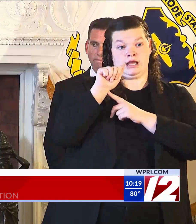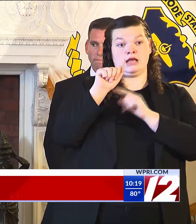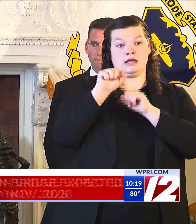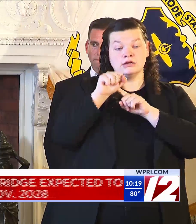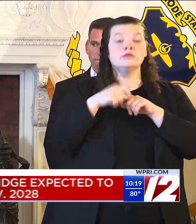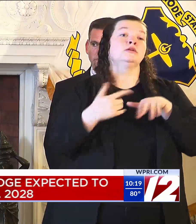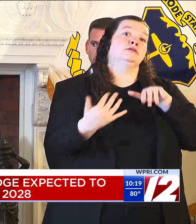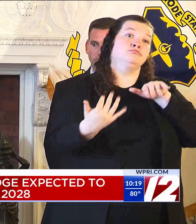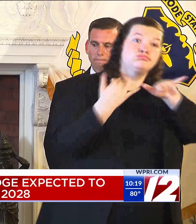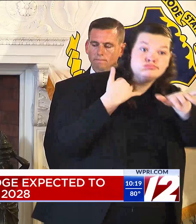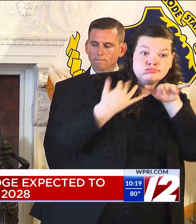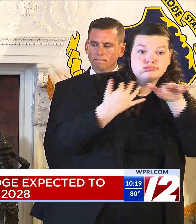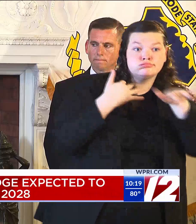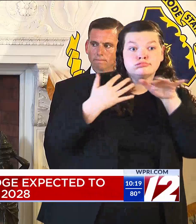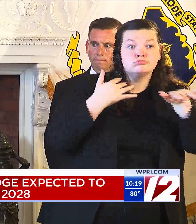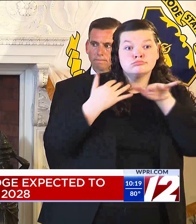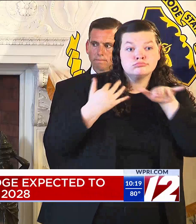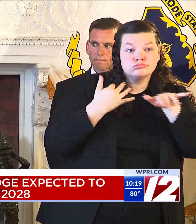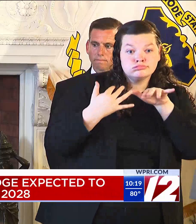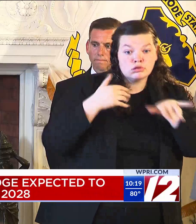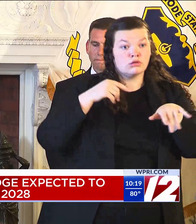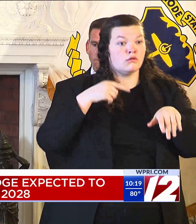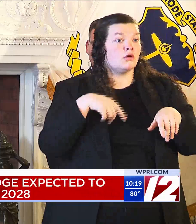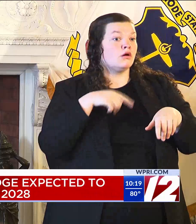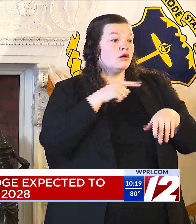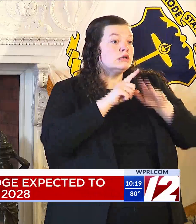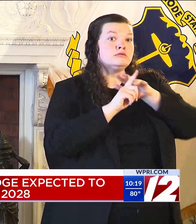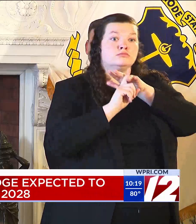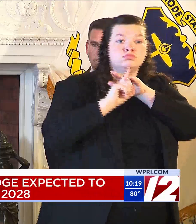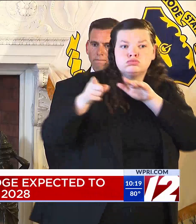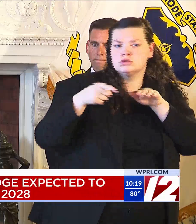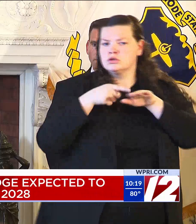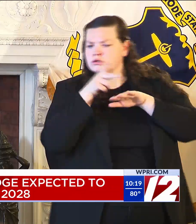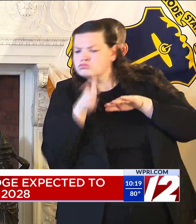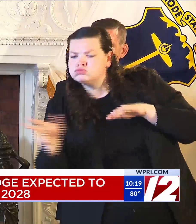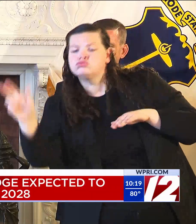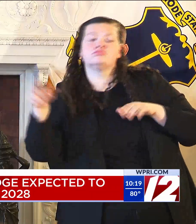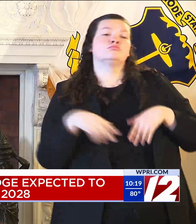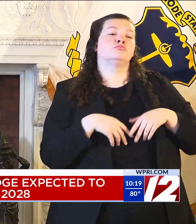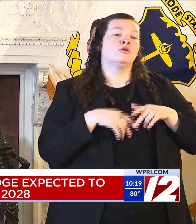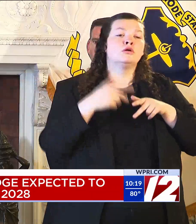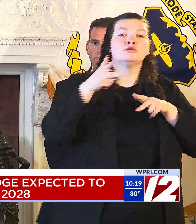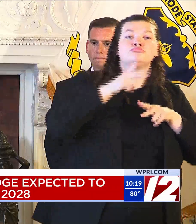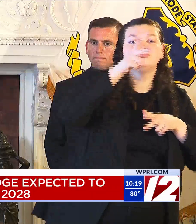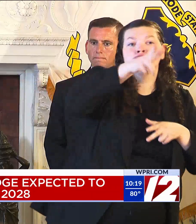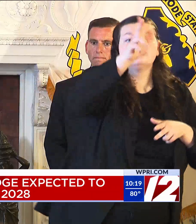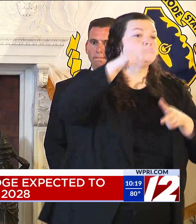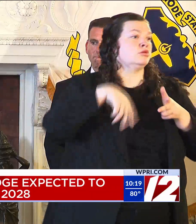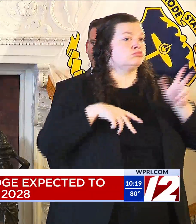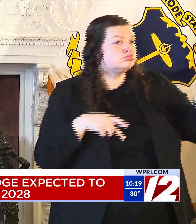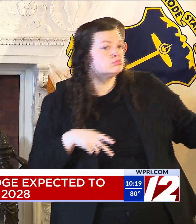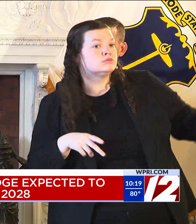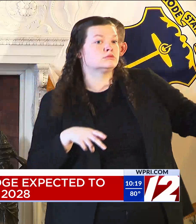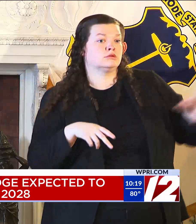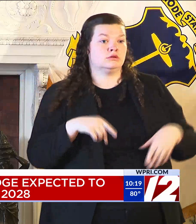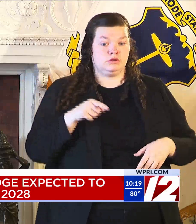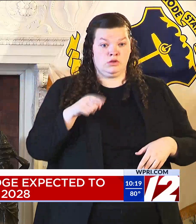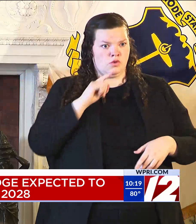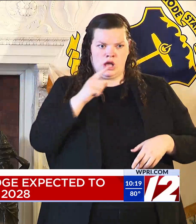of the exit and entrance ramps were within 7 days of one